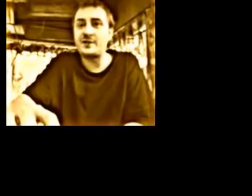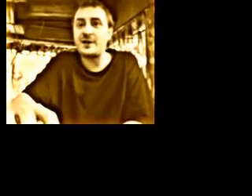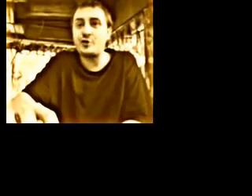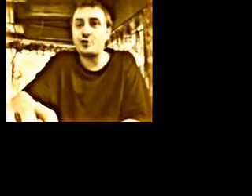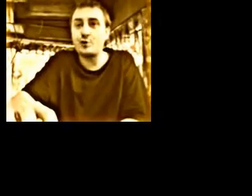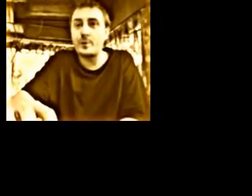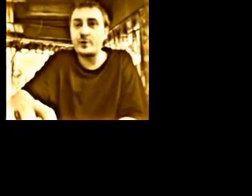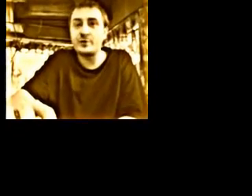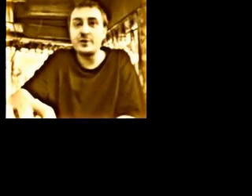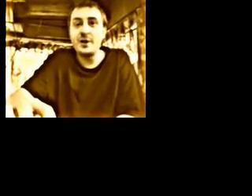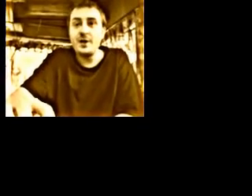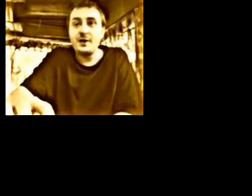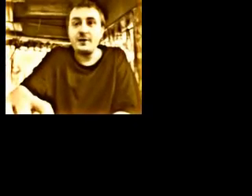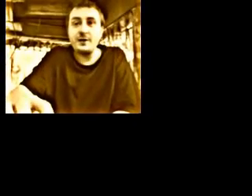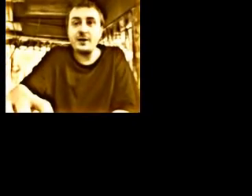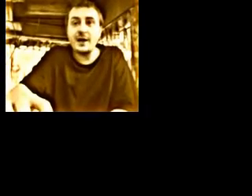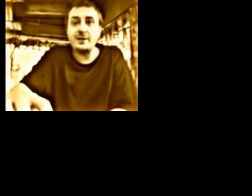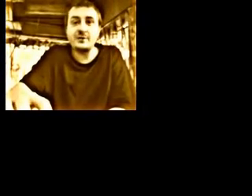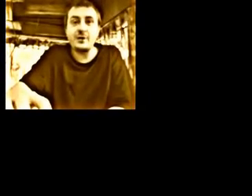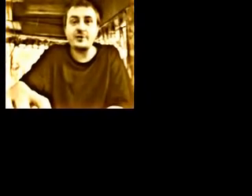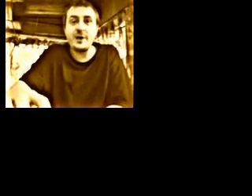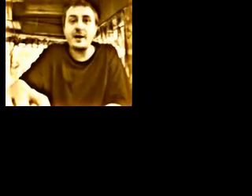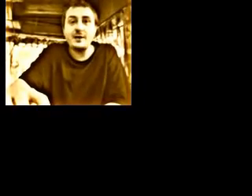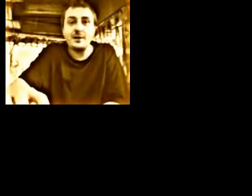state troopers. The House also added